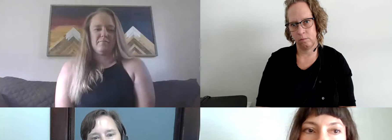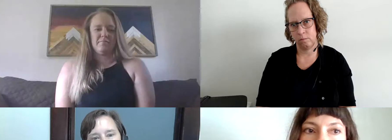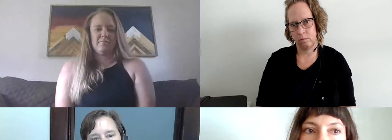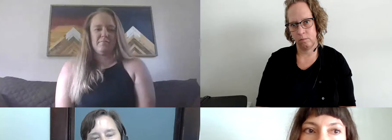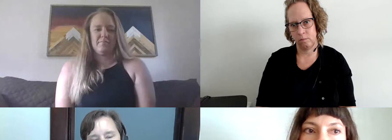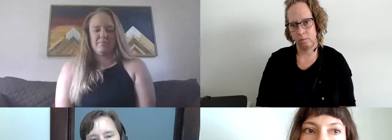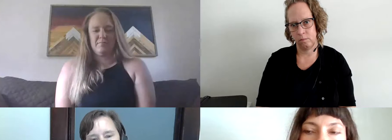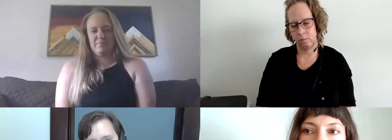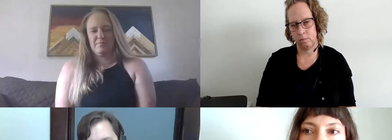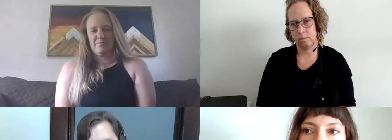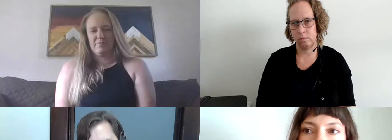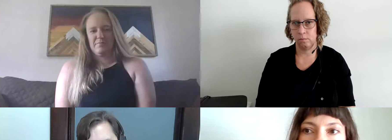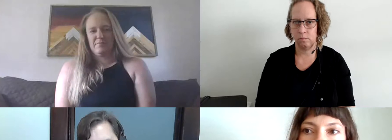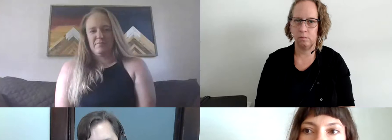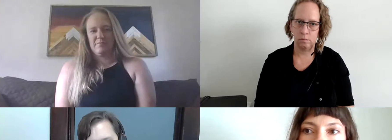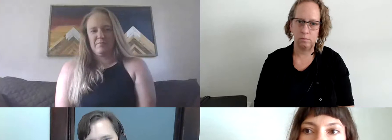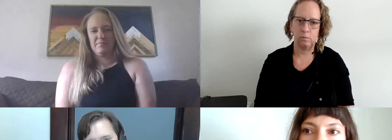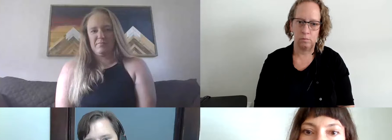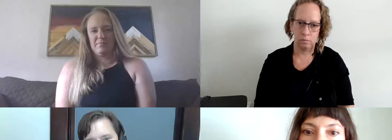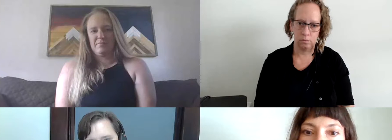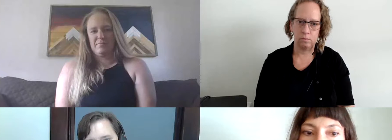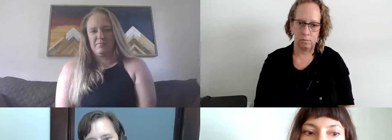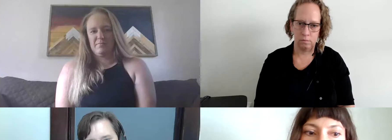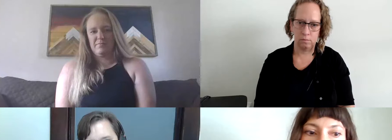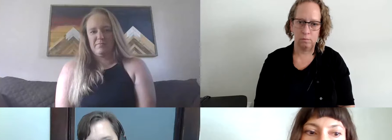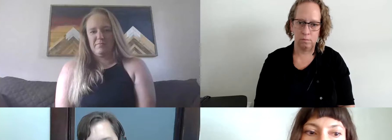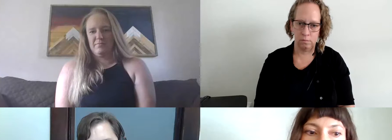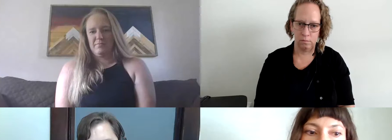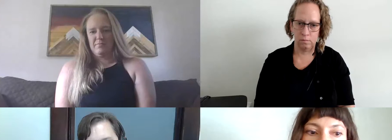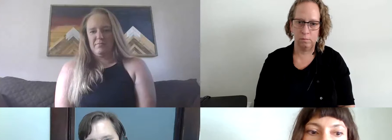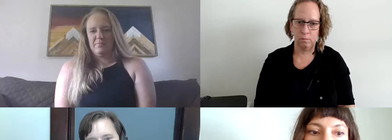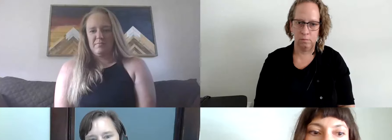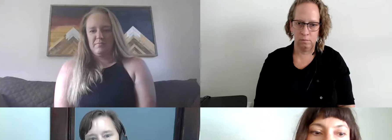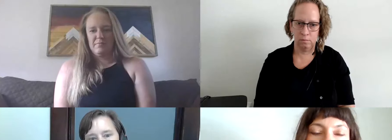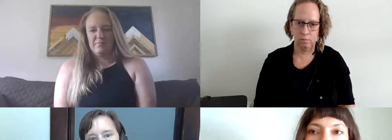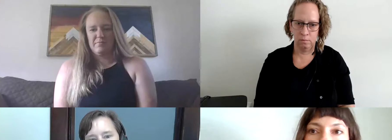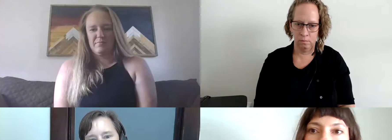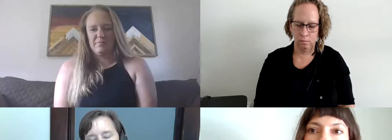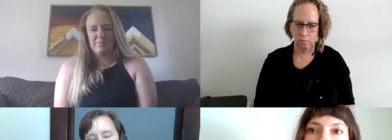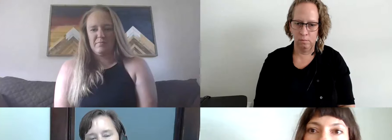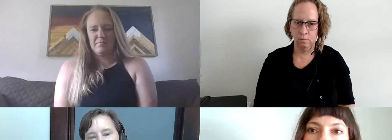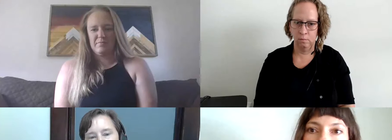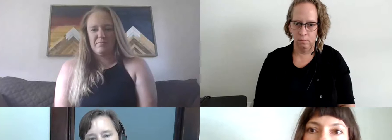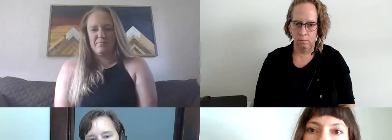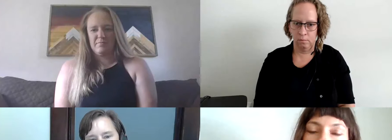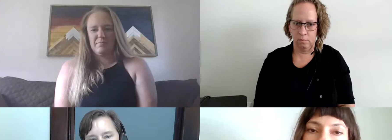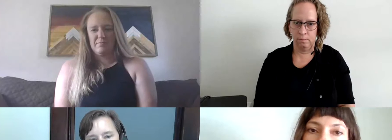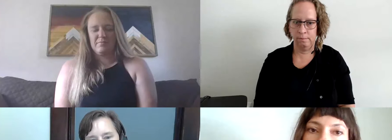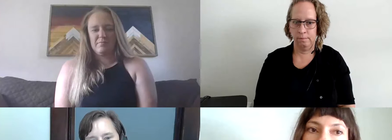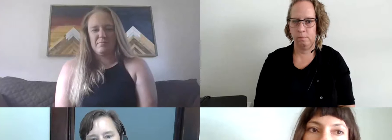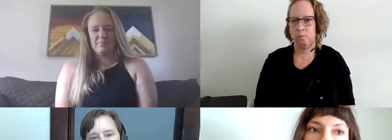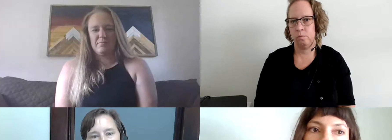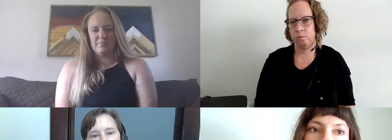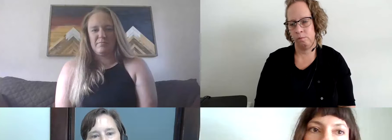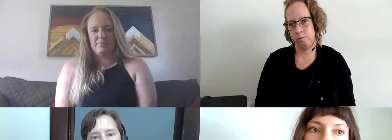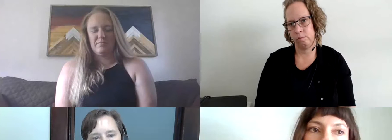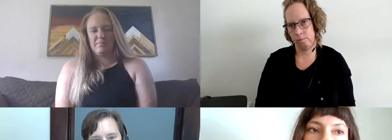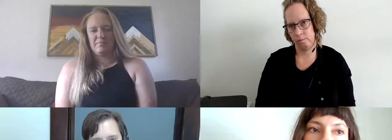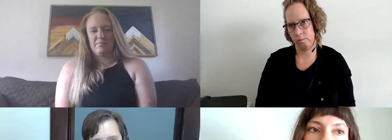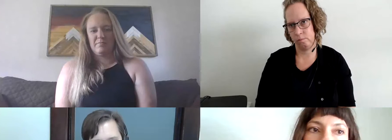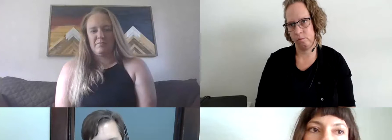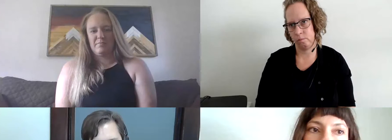a stenotype, which is a different type of keyboard. They have several keys that they punch at the same time to